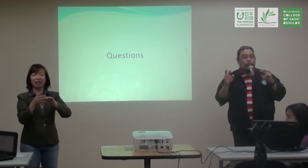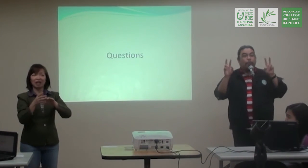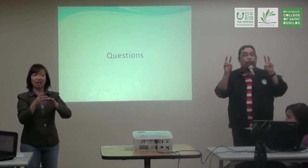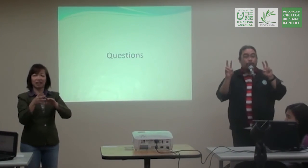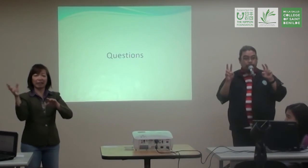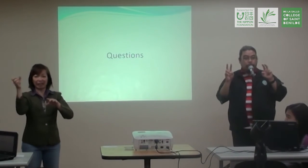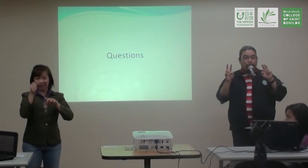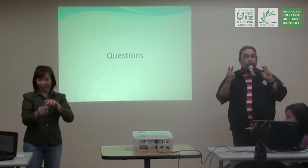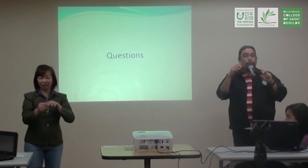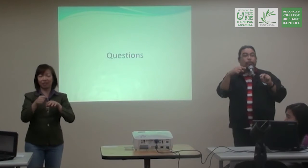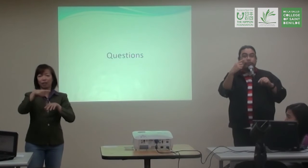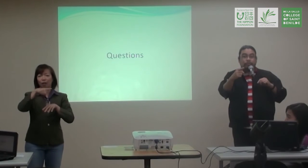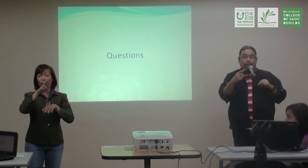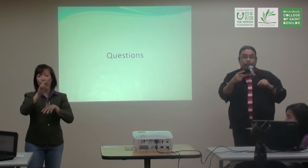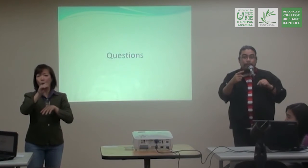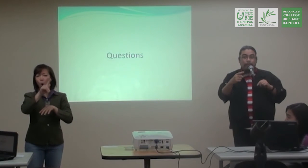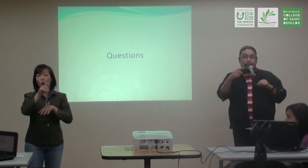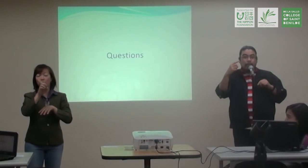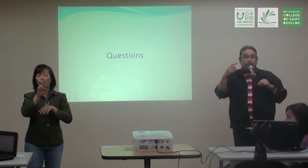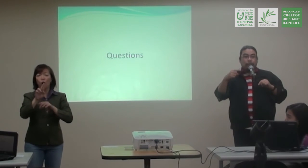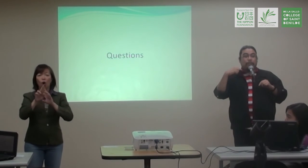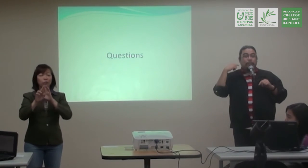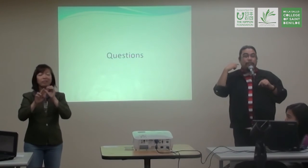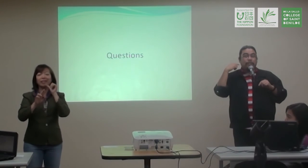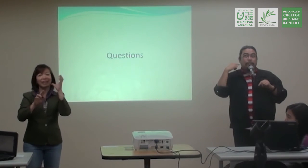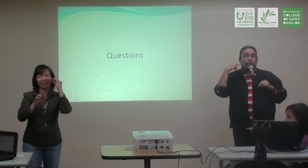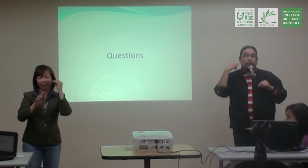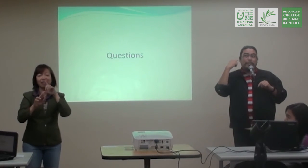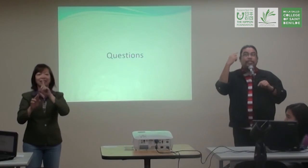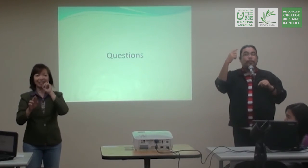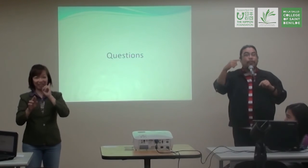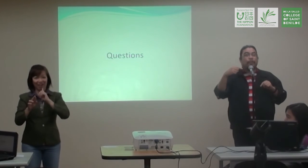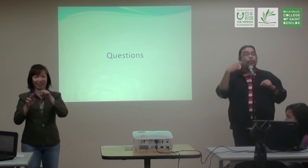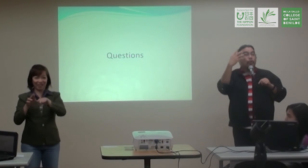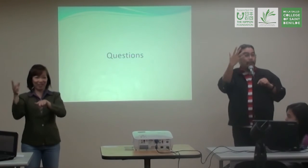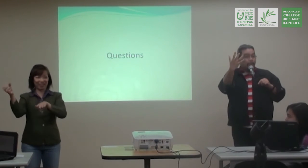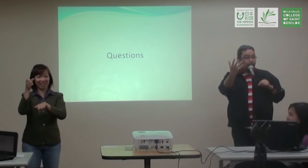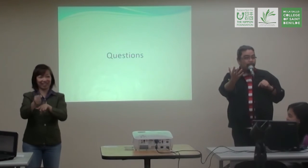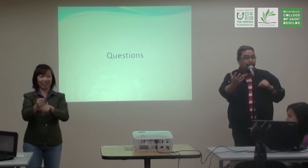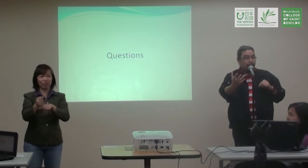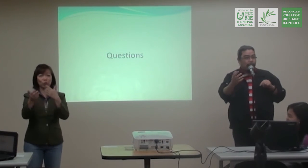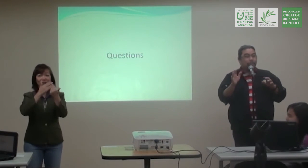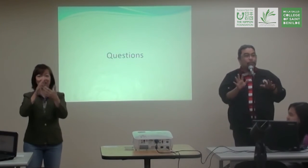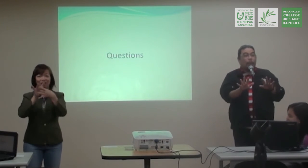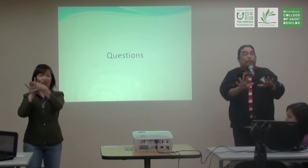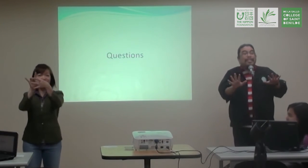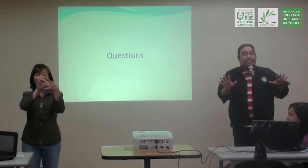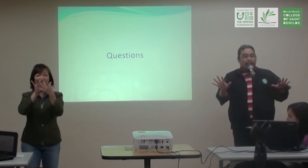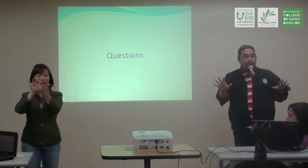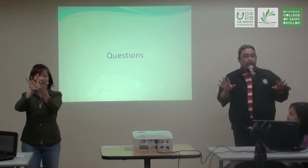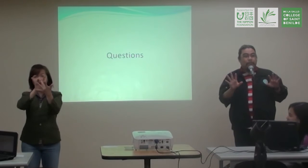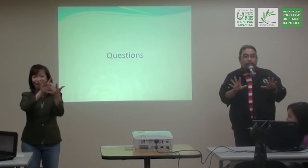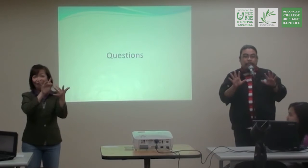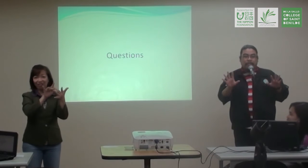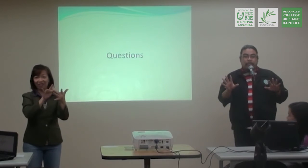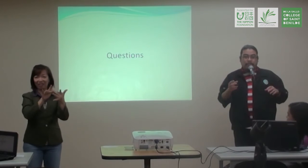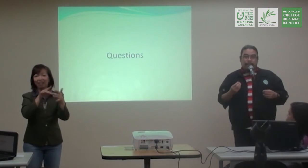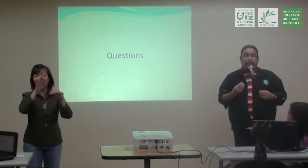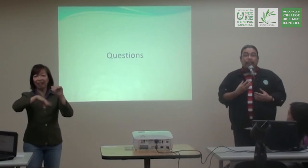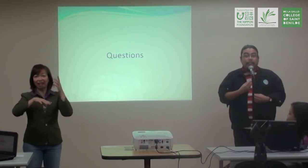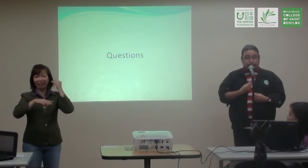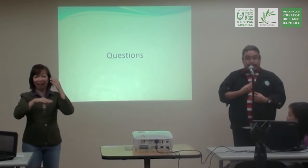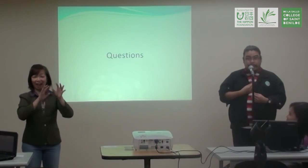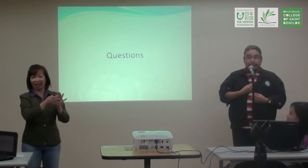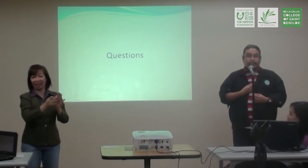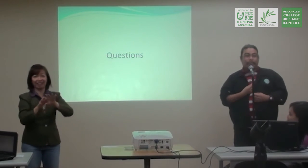assistant examiner or proctor who's also deaf. So it would be easier for them to connect with the examinees to appease them if some of the